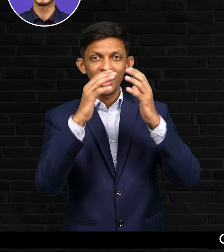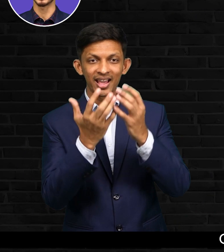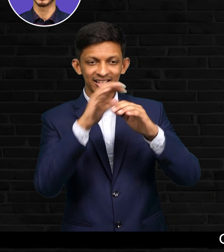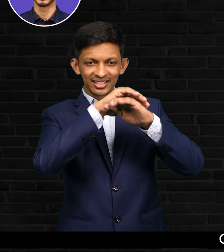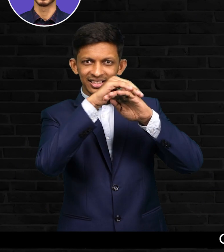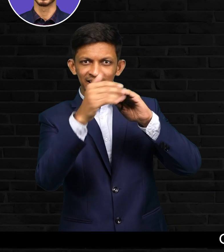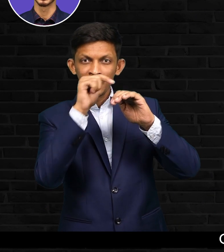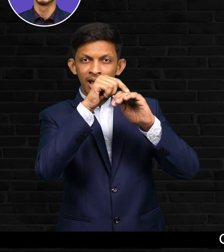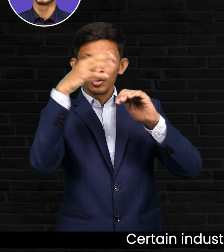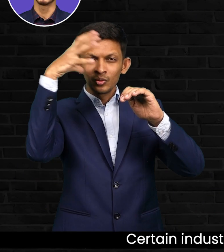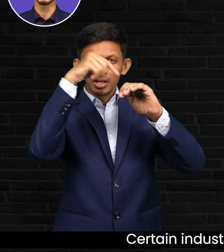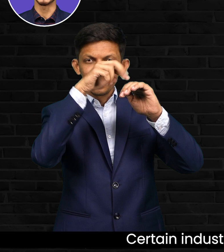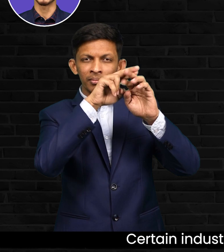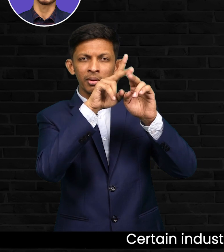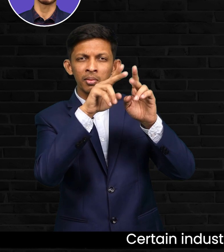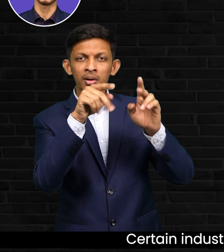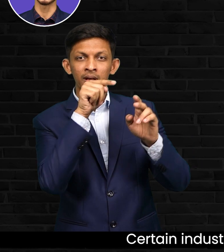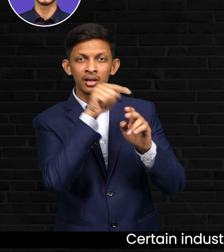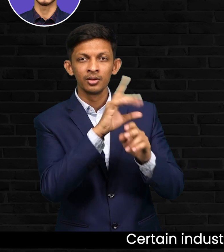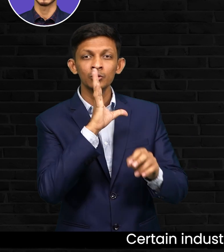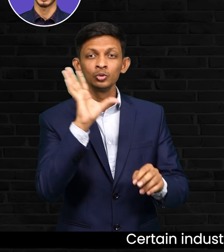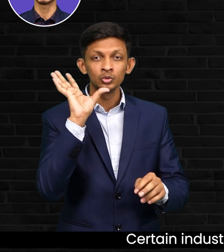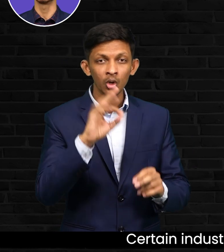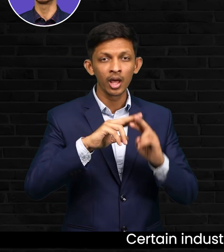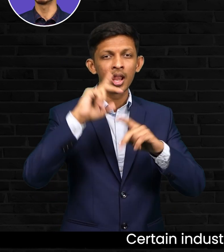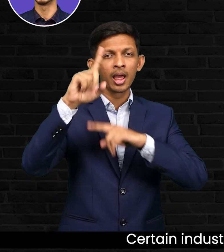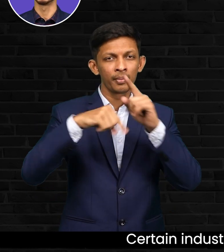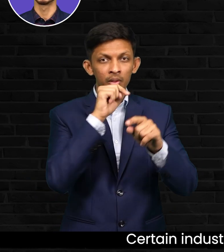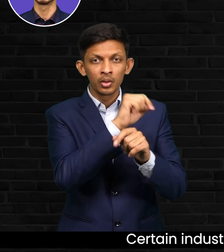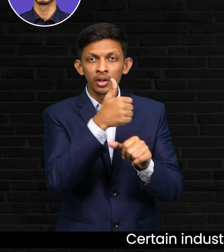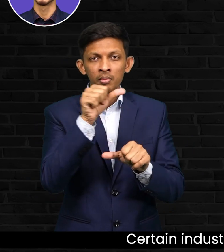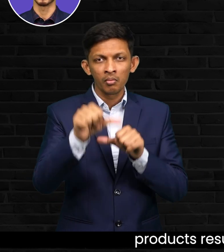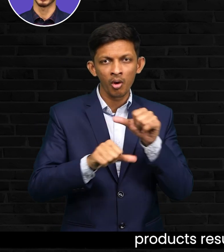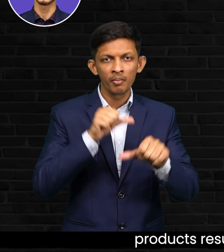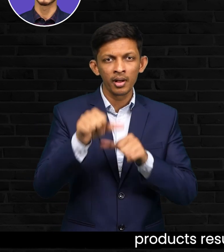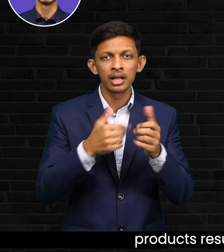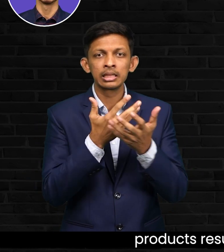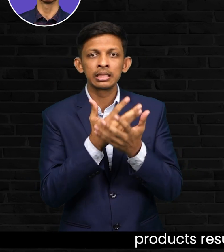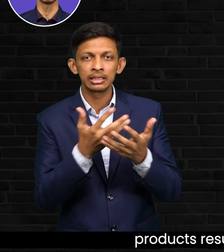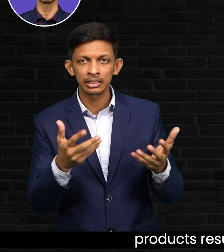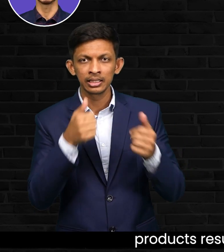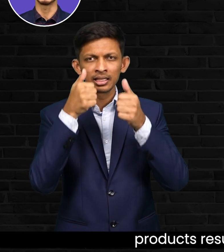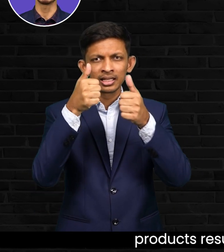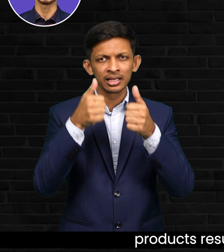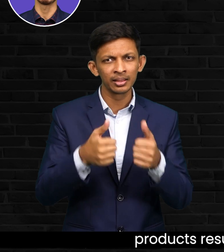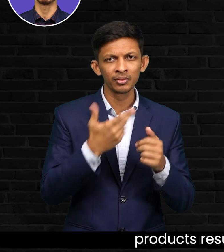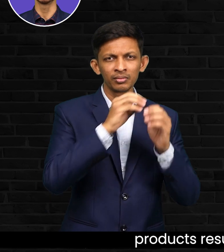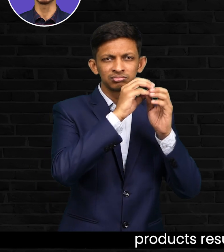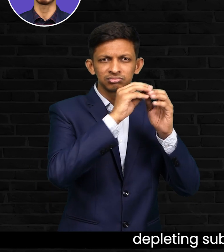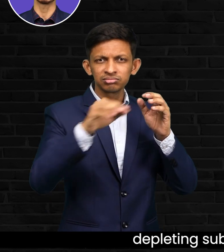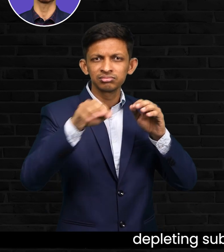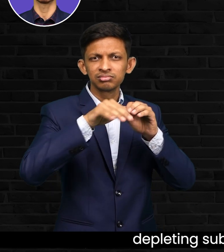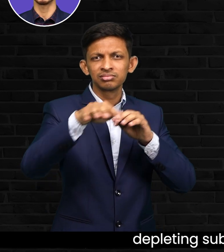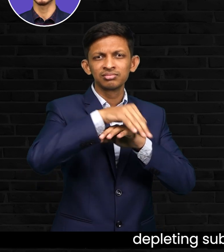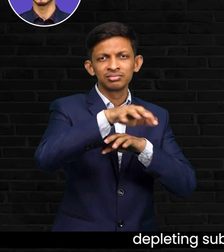Ozone depletion. Certain industrial processes and consumer products result in the emission of